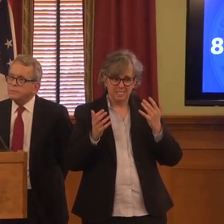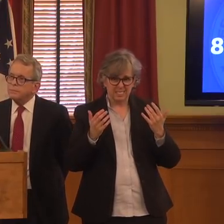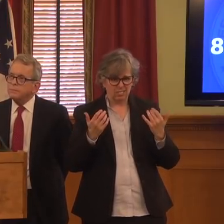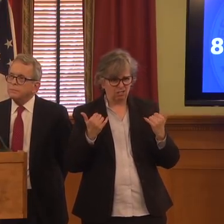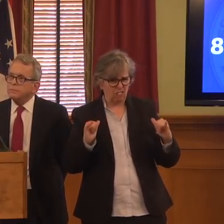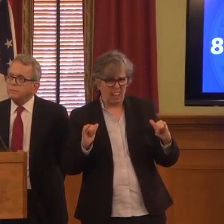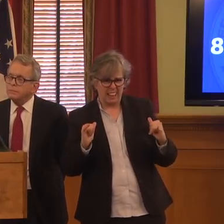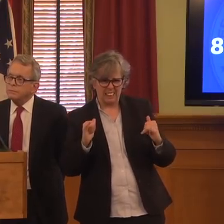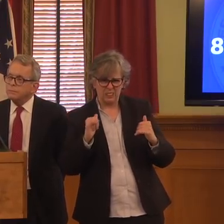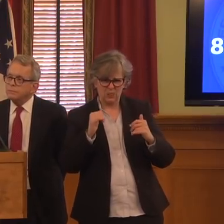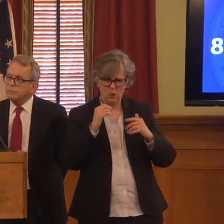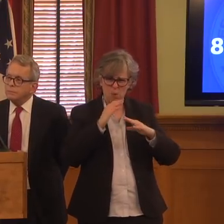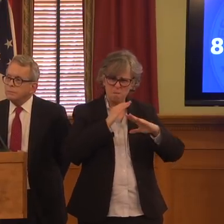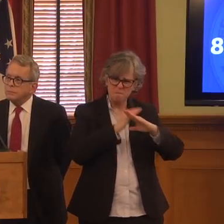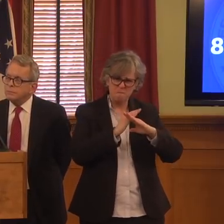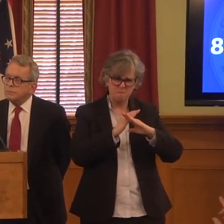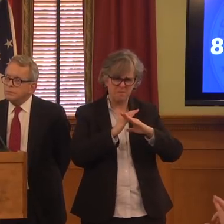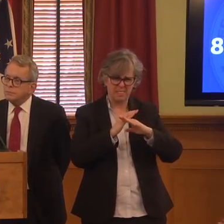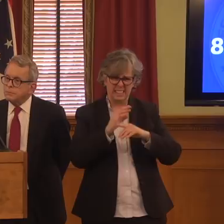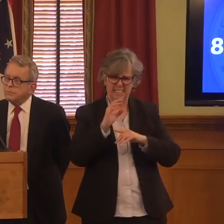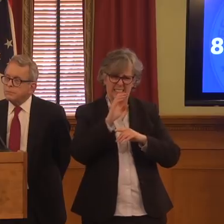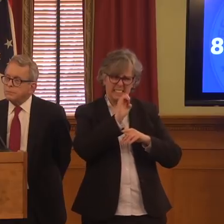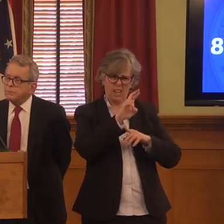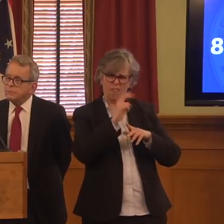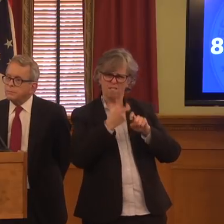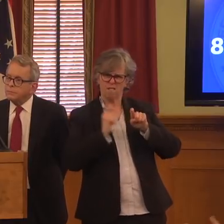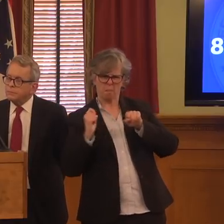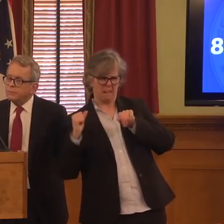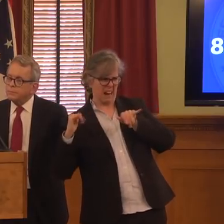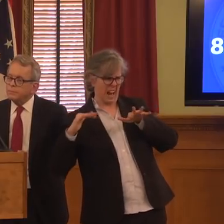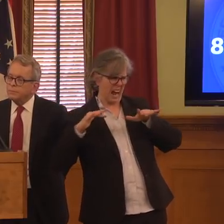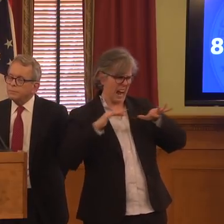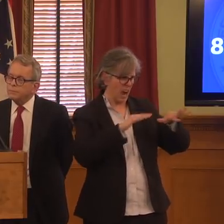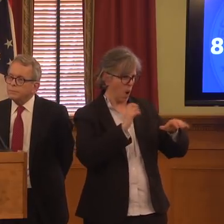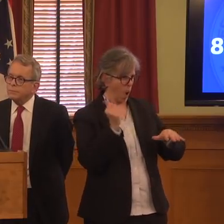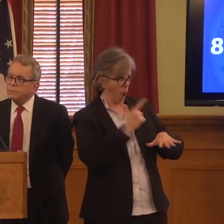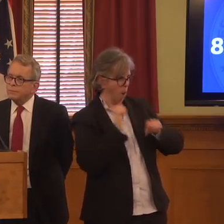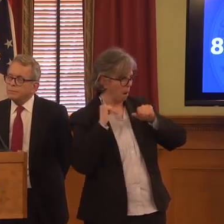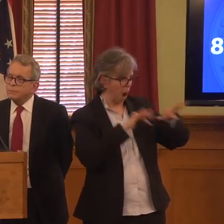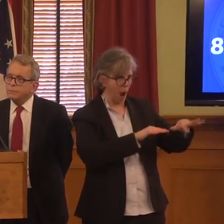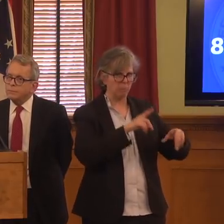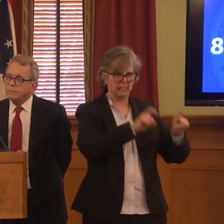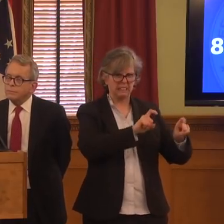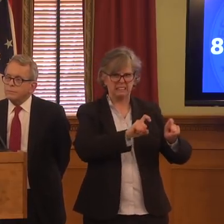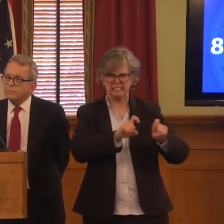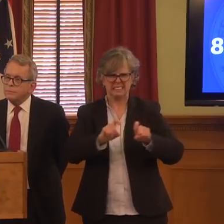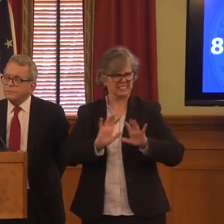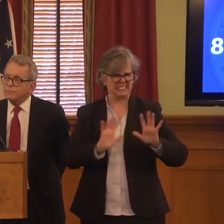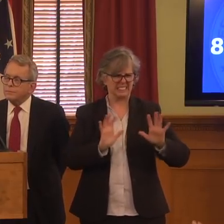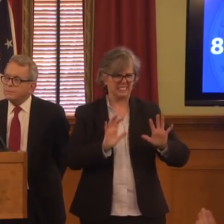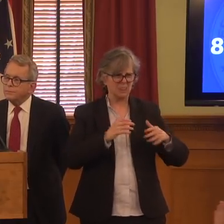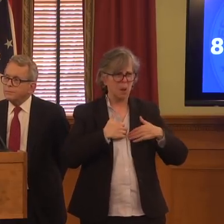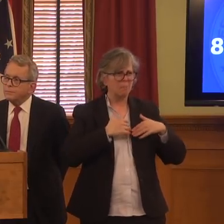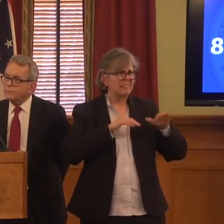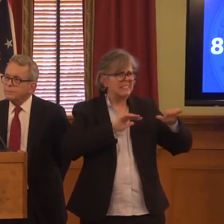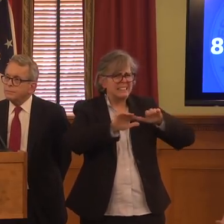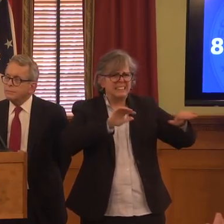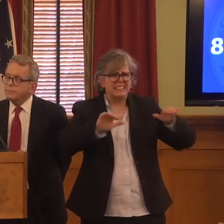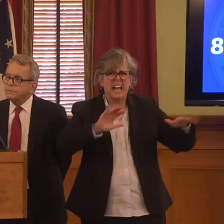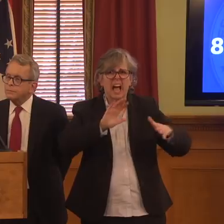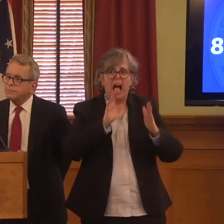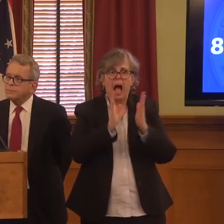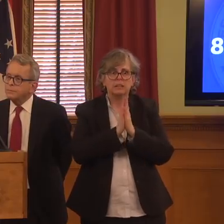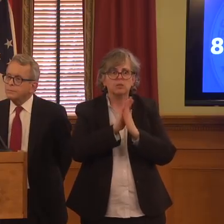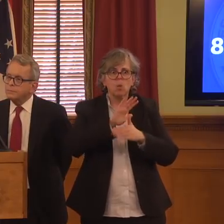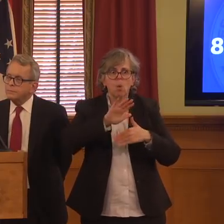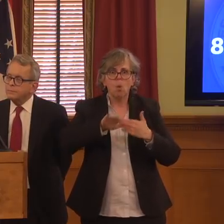emergency room. So you'll learn more about that, but this is a call out to all my colleagues in medicine to